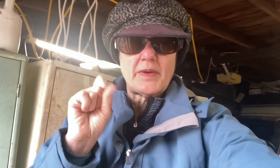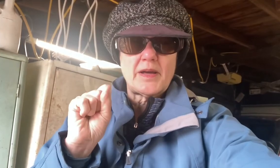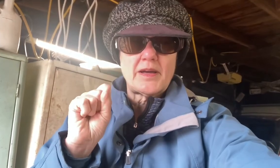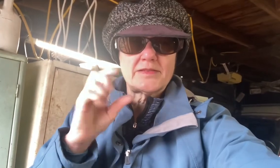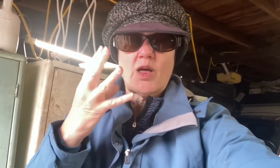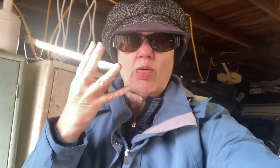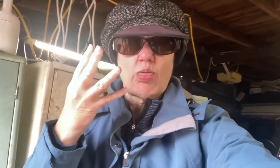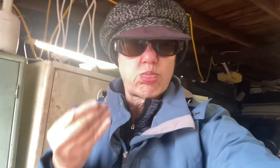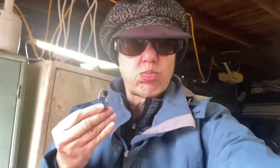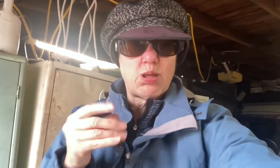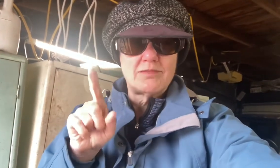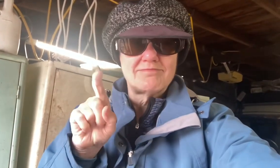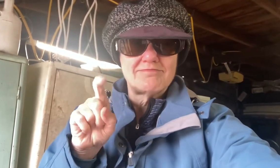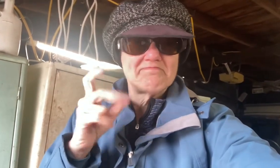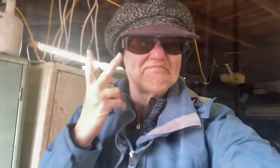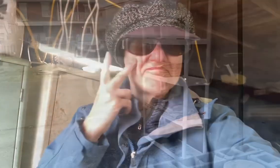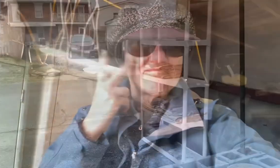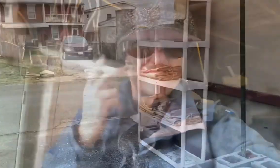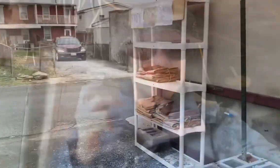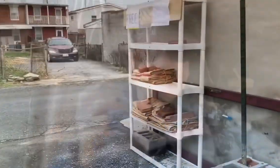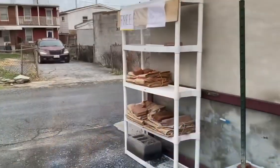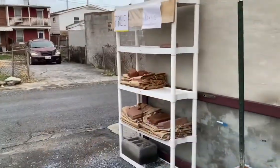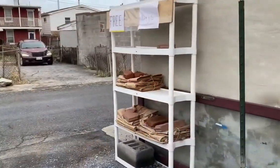paper yard waste bags are doing.